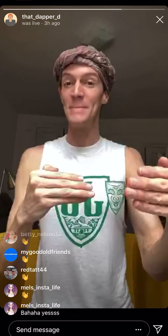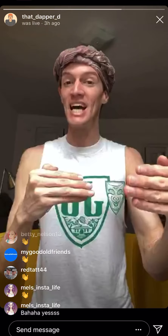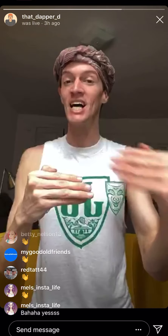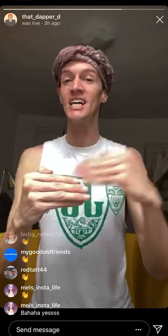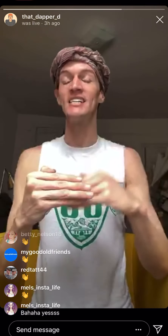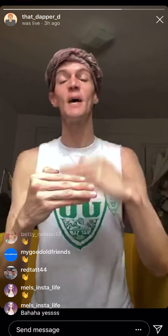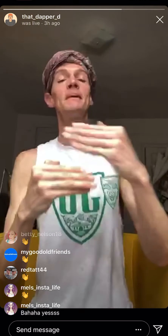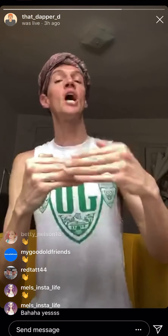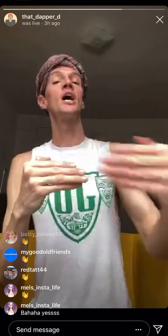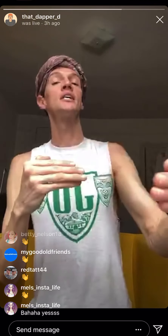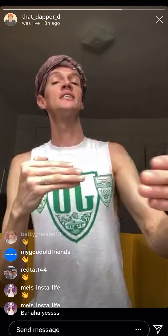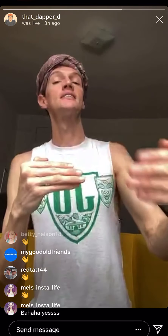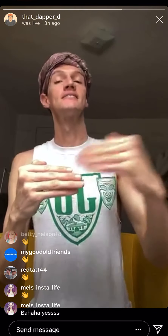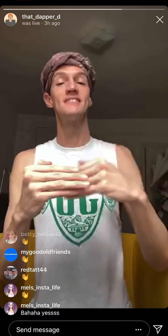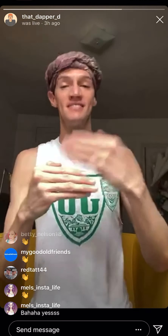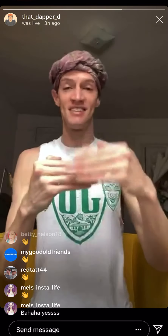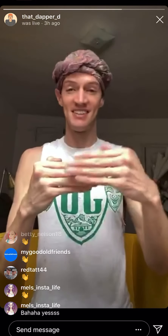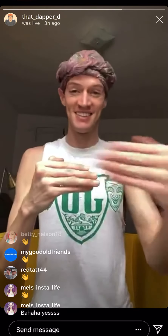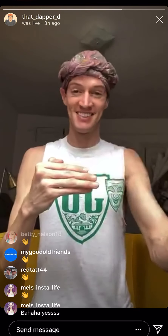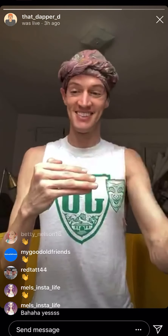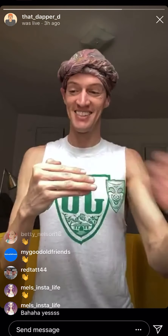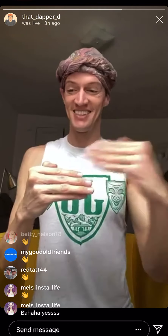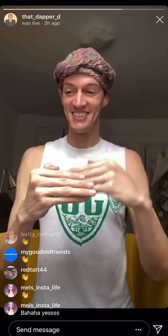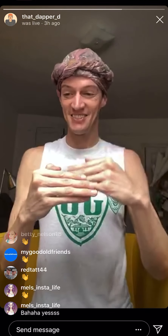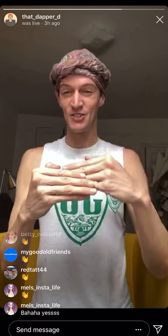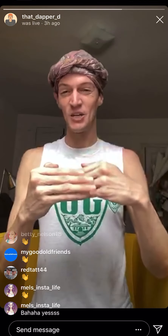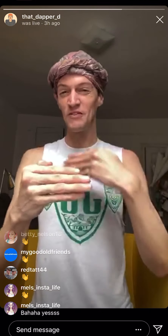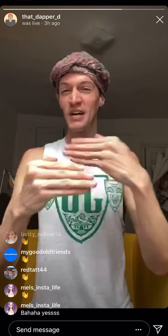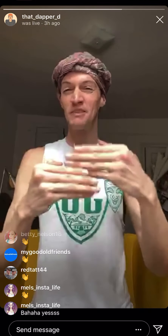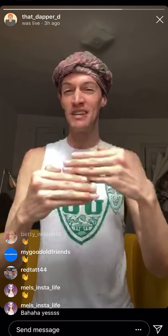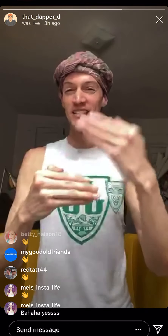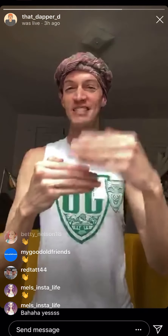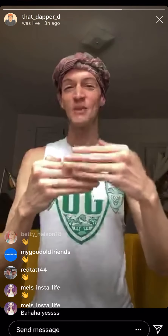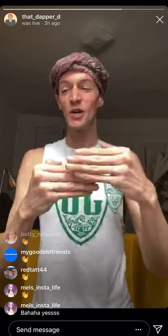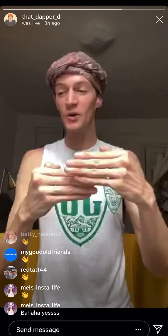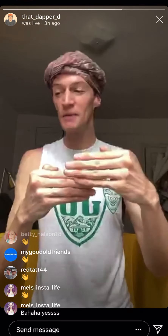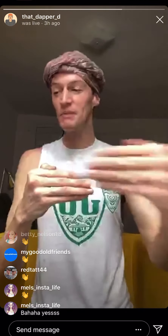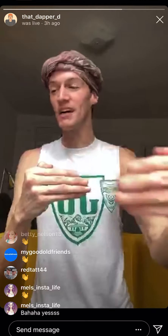beyond beyond beyond you're saying we've come to this and we're going beyond